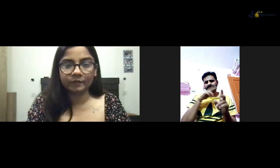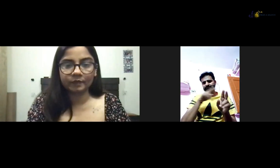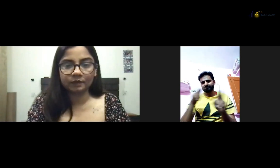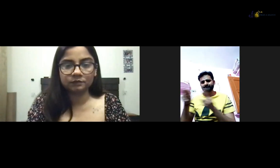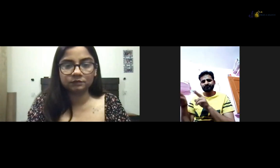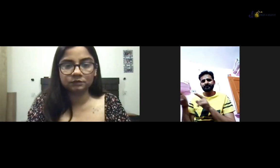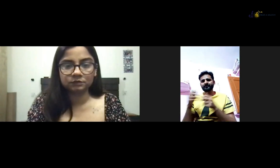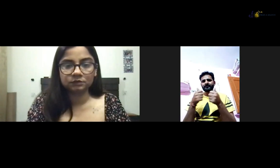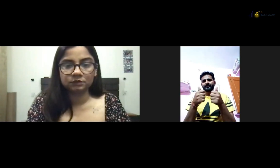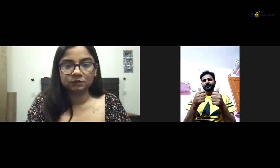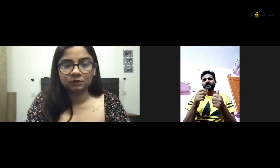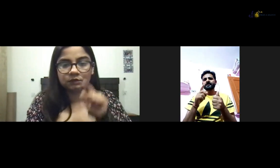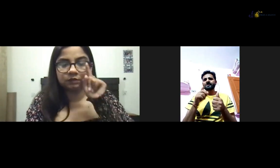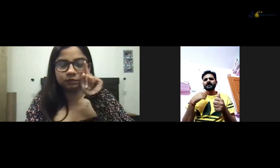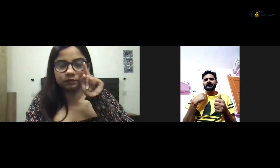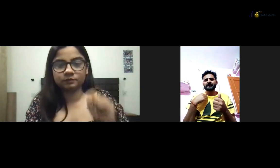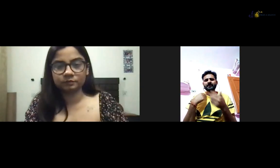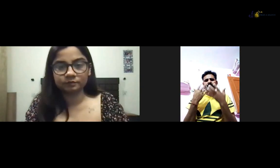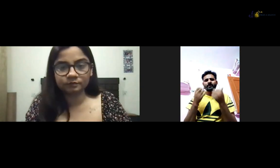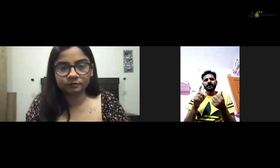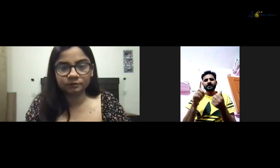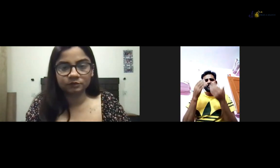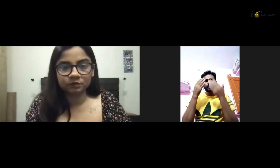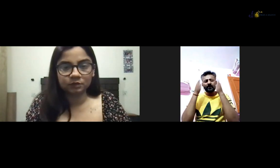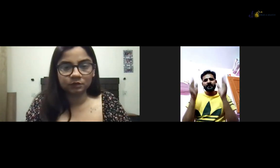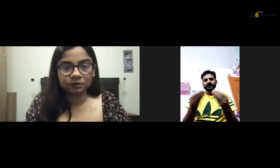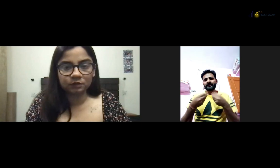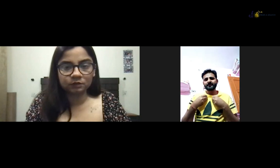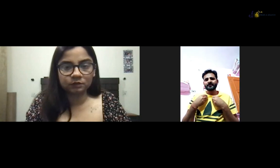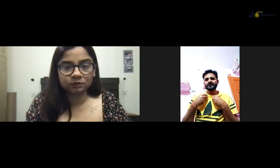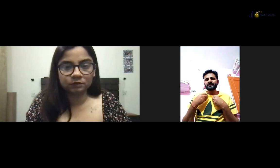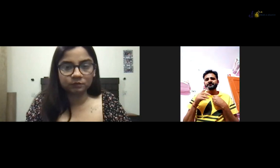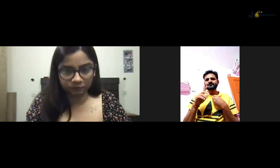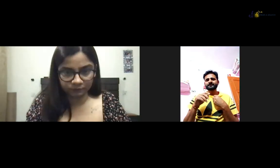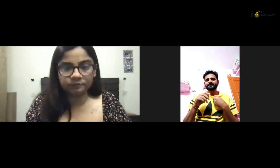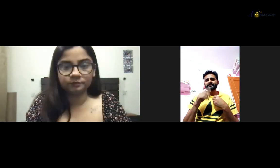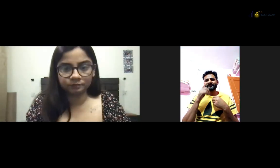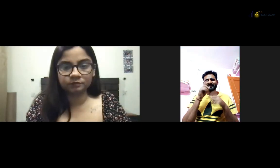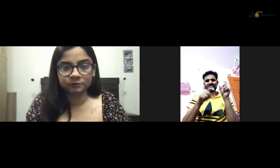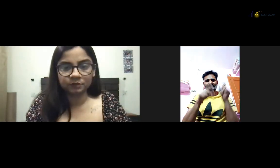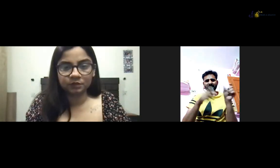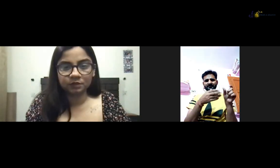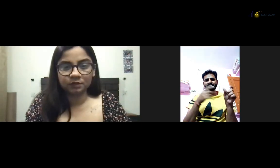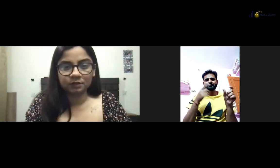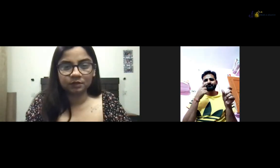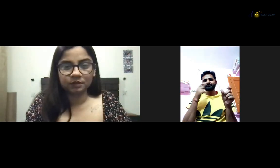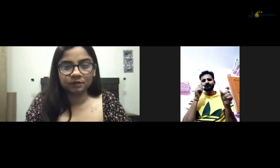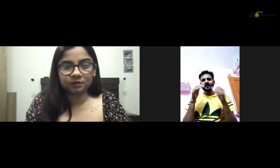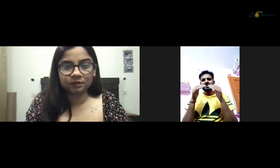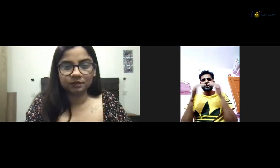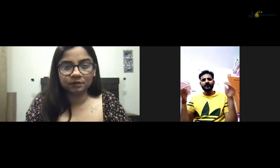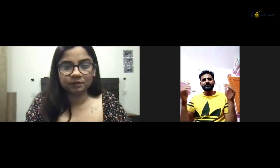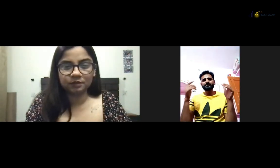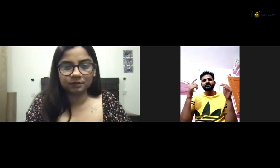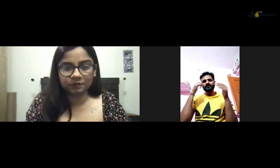Okay, you can ask me. I was seen entire the season. It was a good, but I want to know how can open